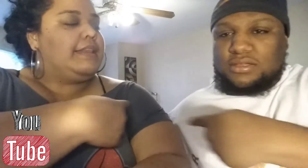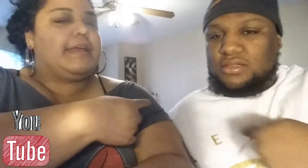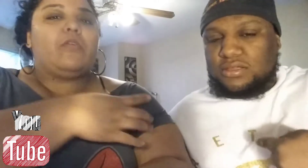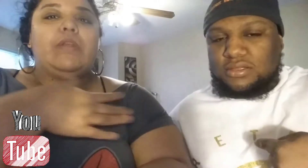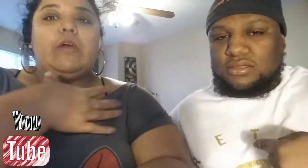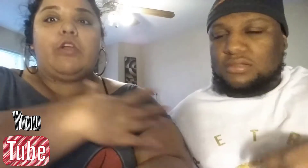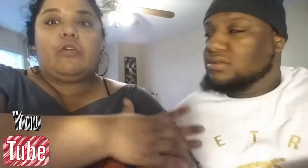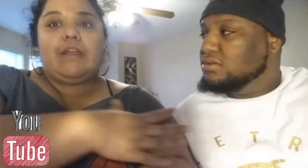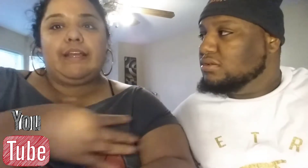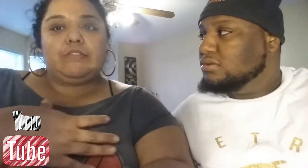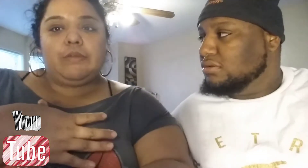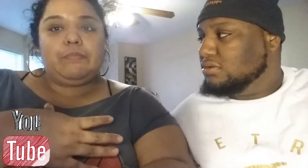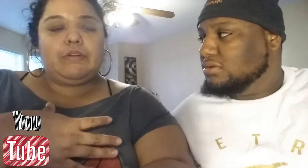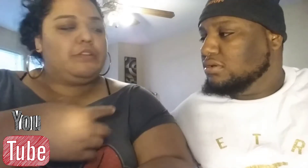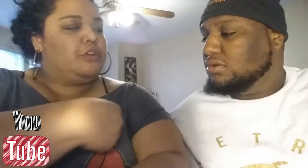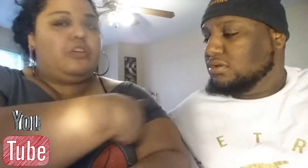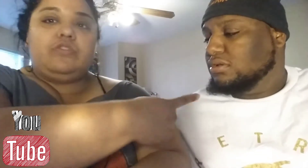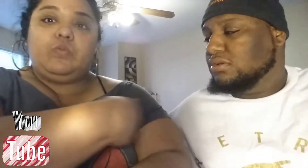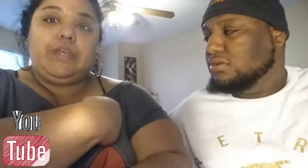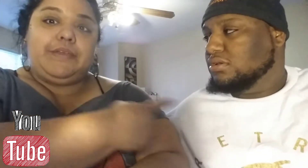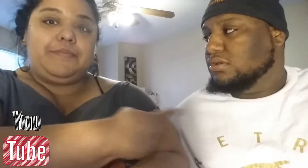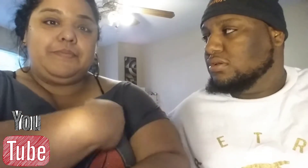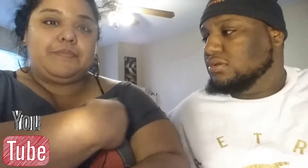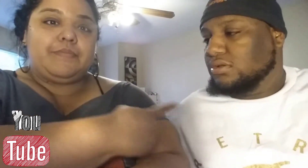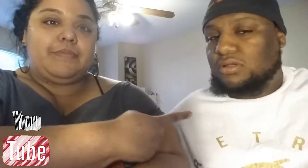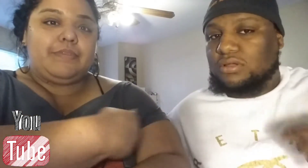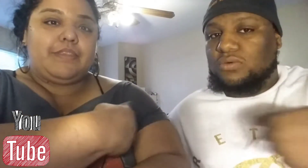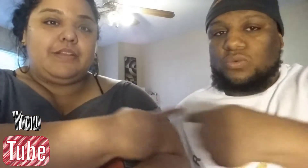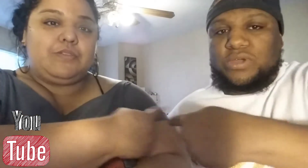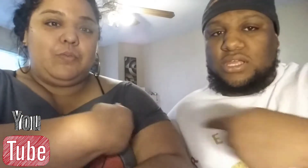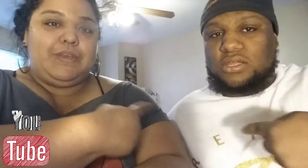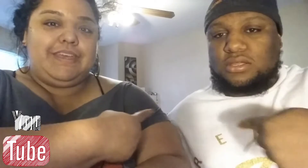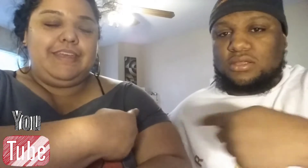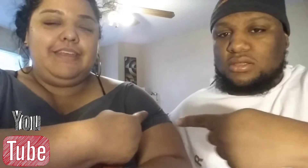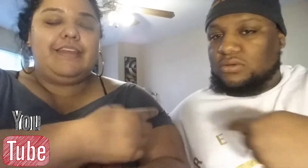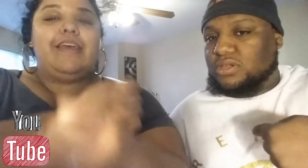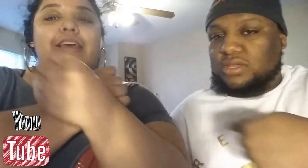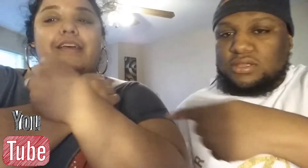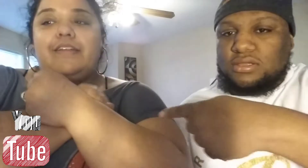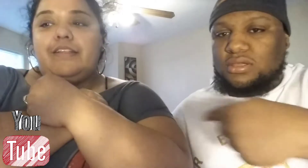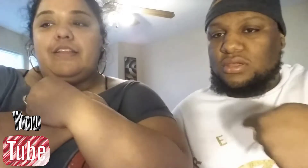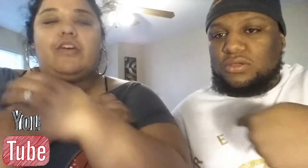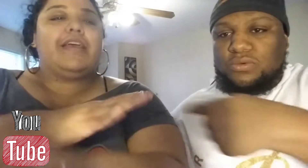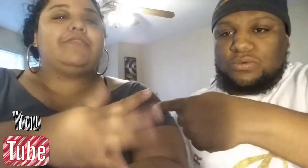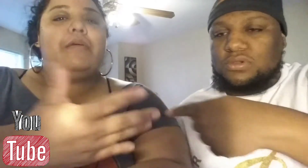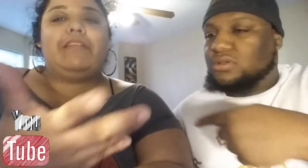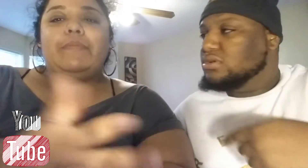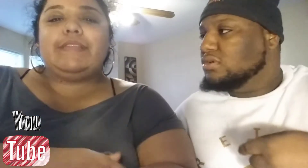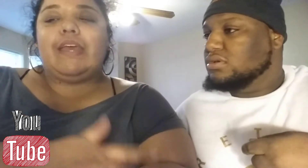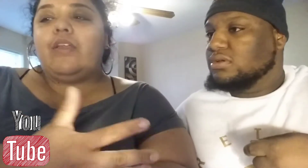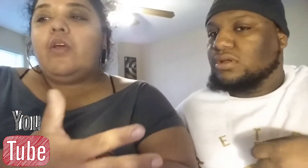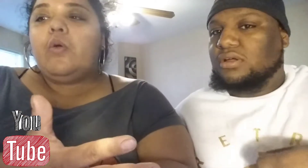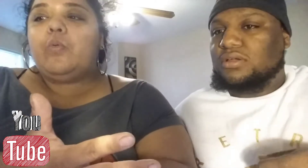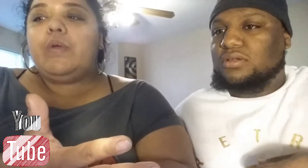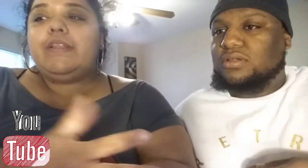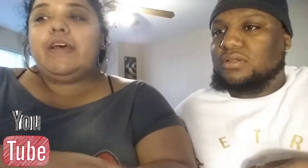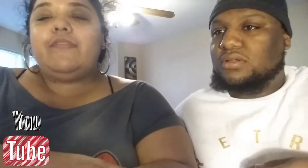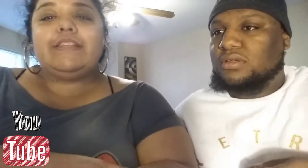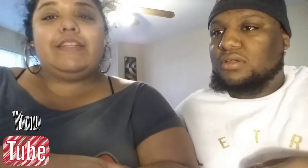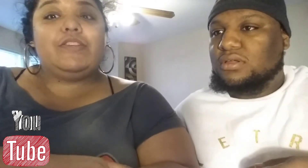like when you're right next to the other person, you can use we. We. So we. Okay. Okay, so let me say it. We love listening